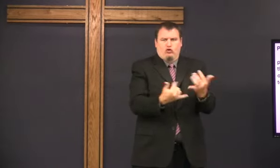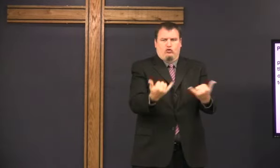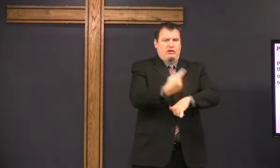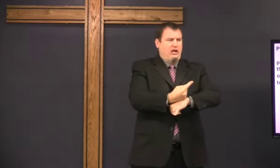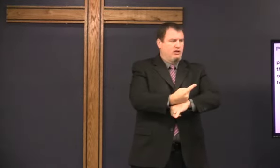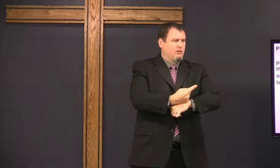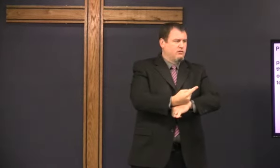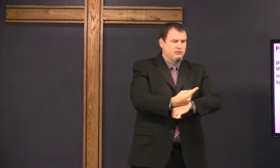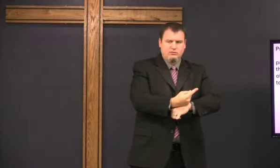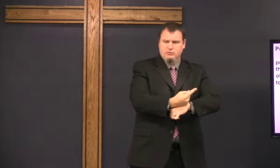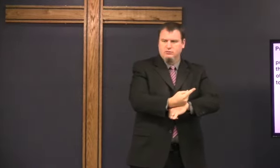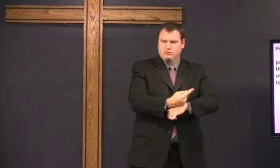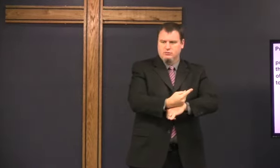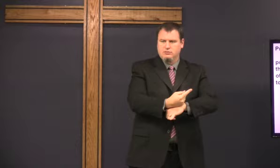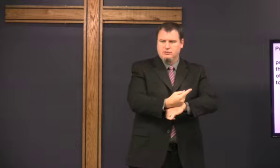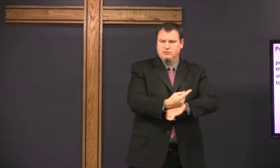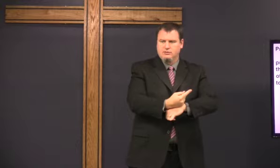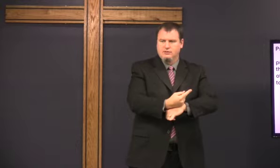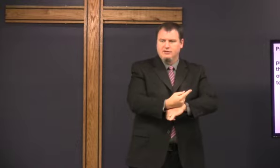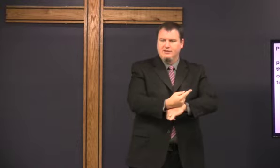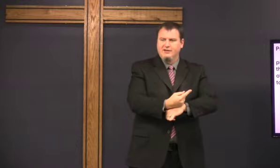the good news is you can start today.